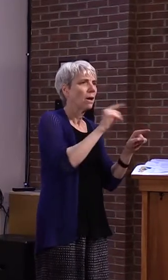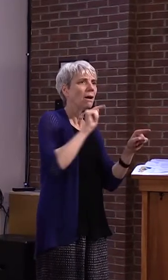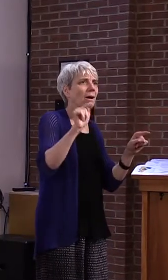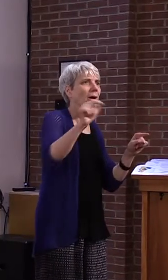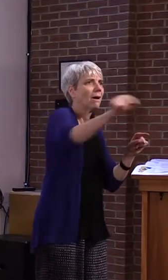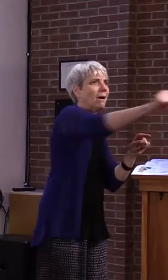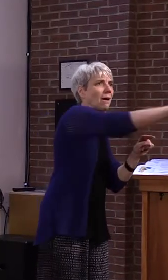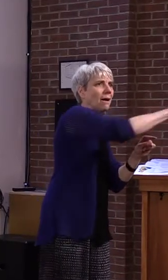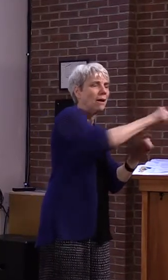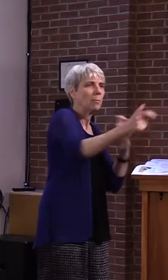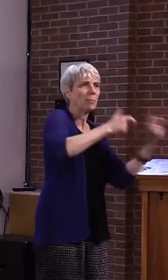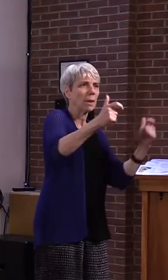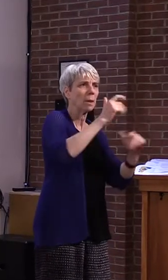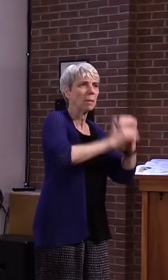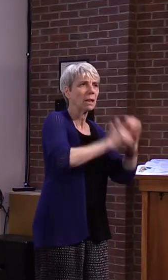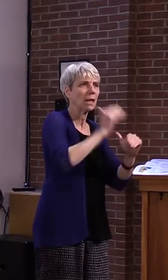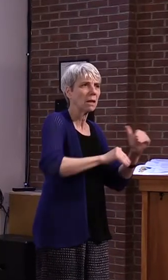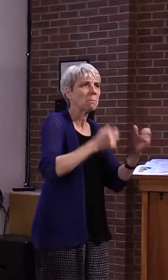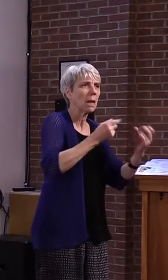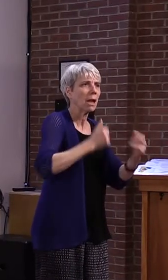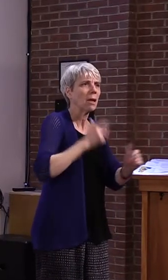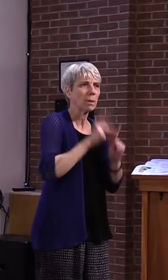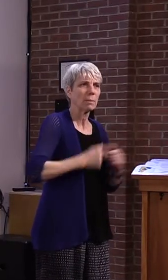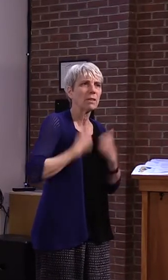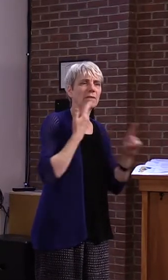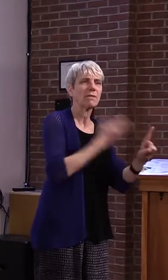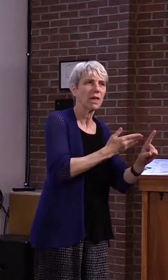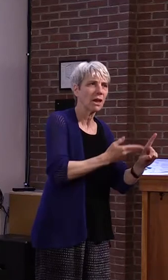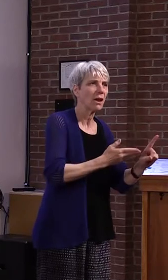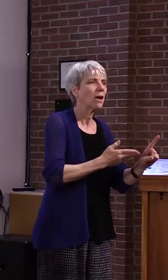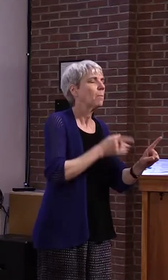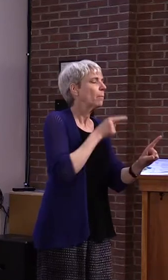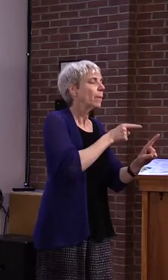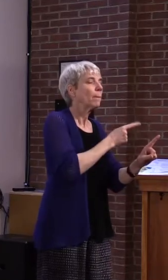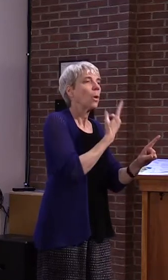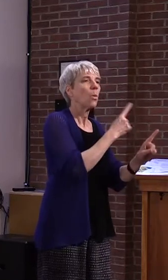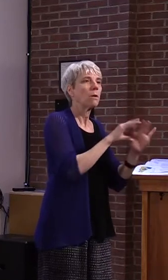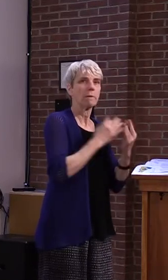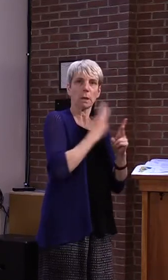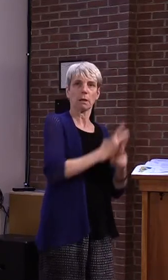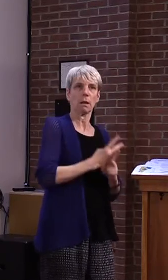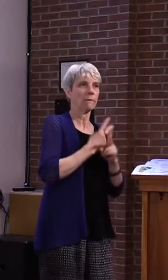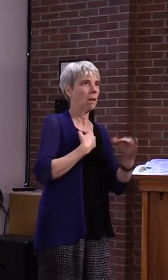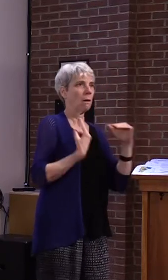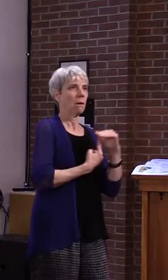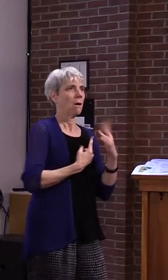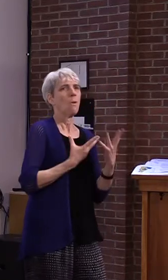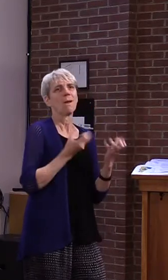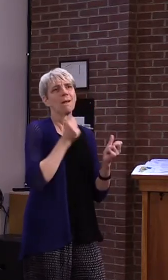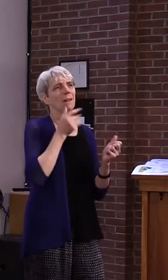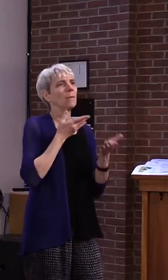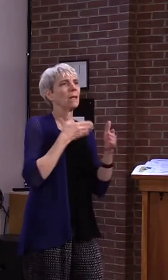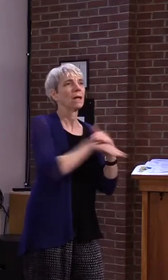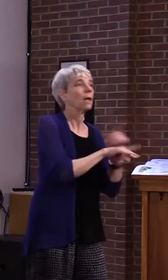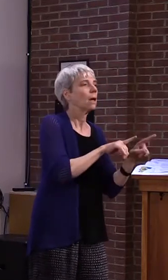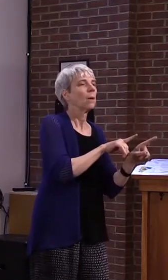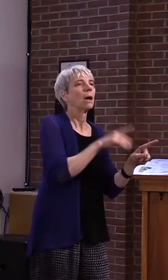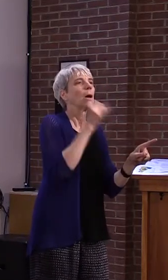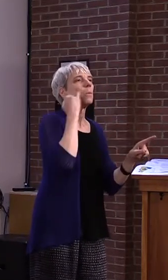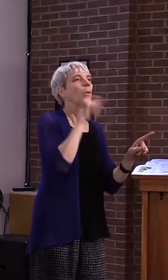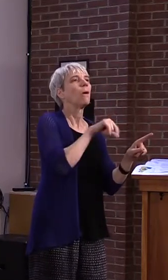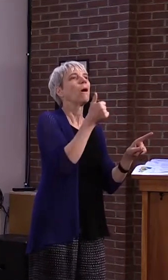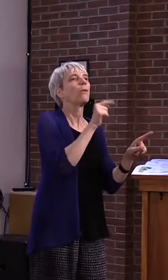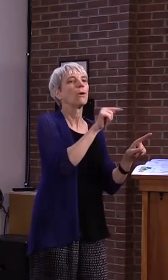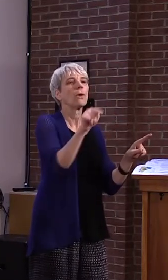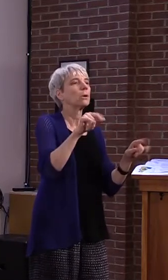decision that these people are saying, you know, just let me do it, and the